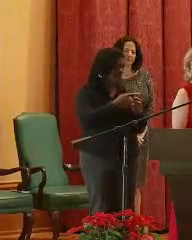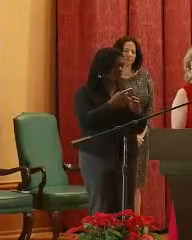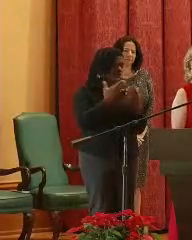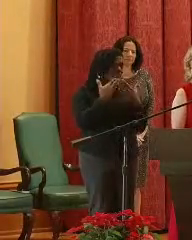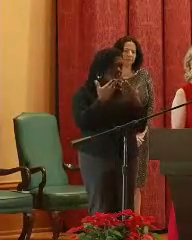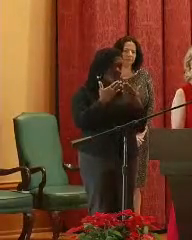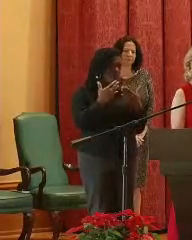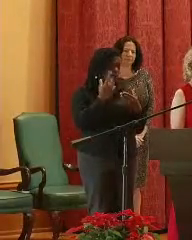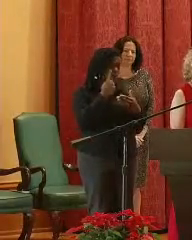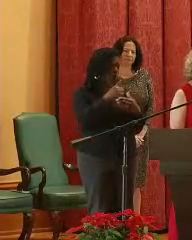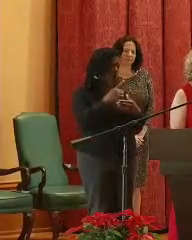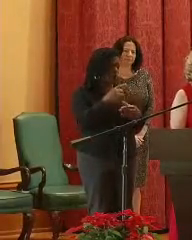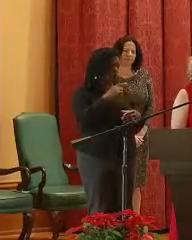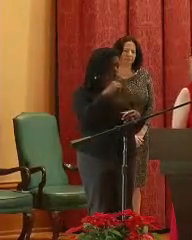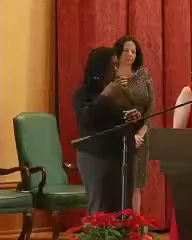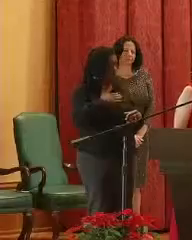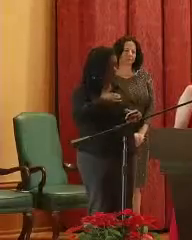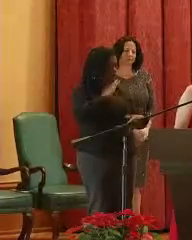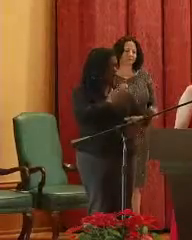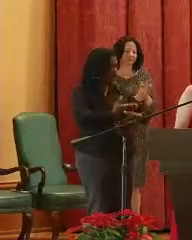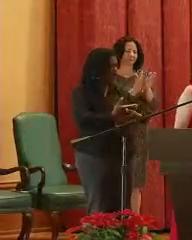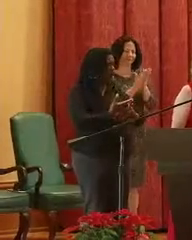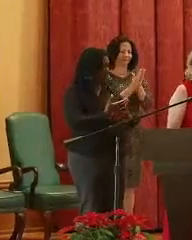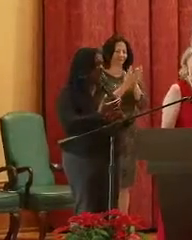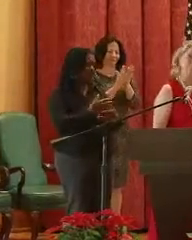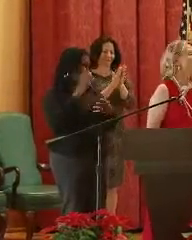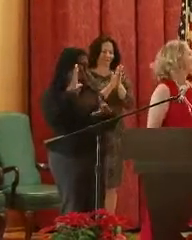I dedicate this award to her.